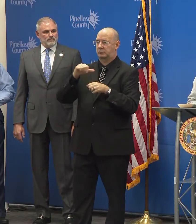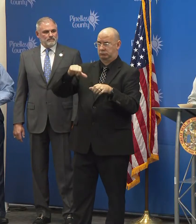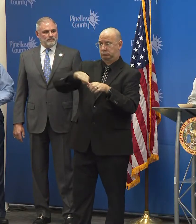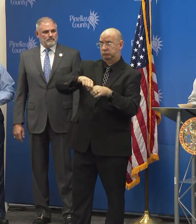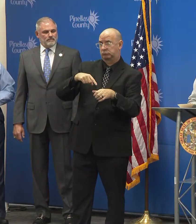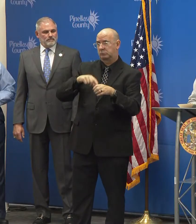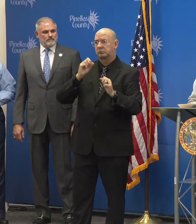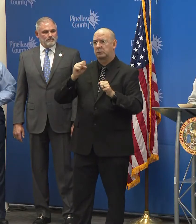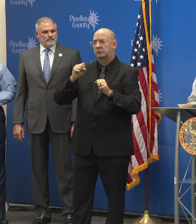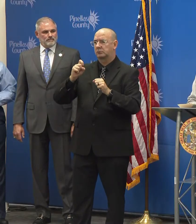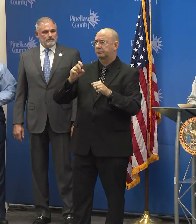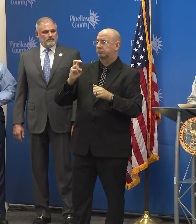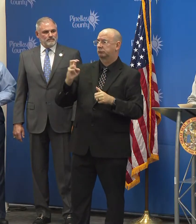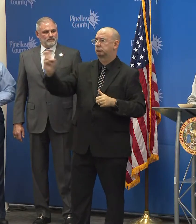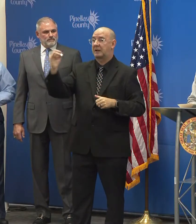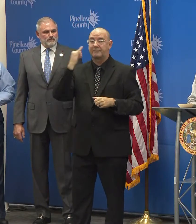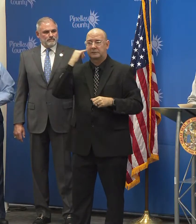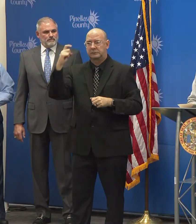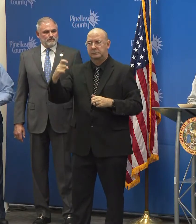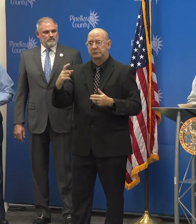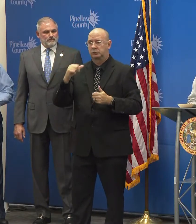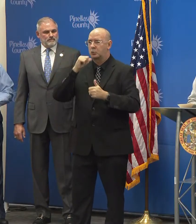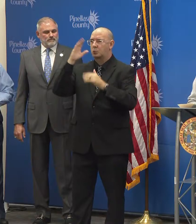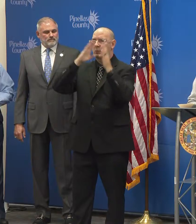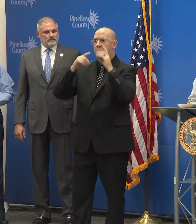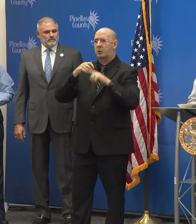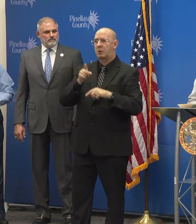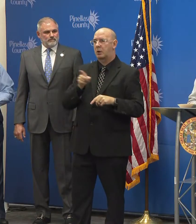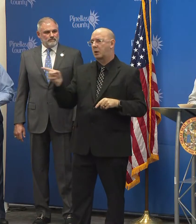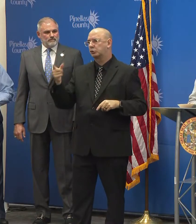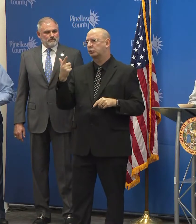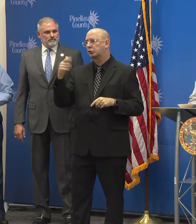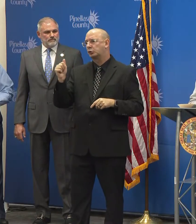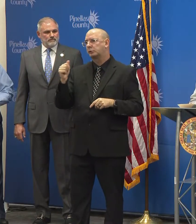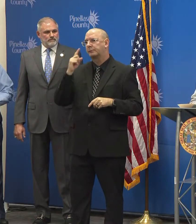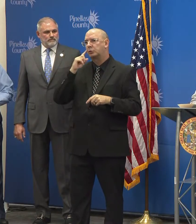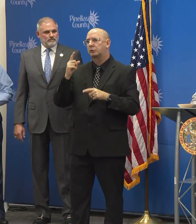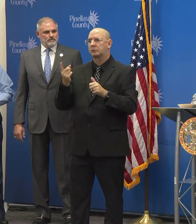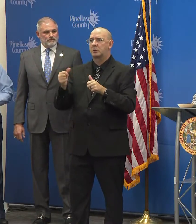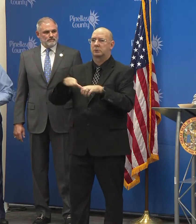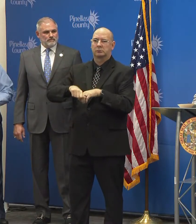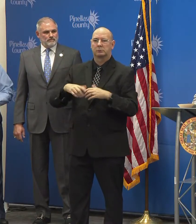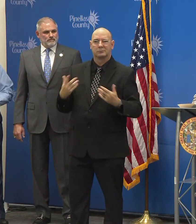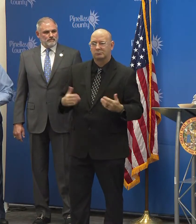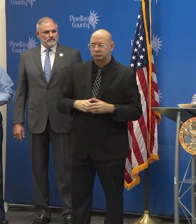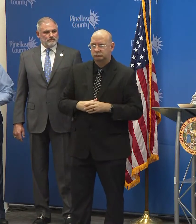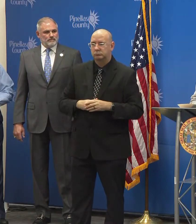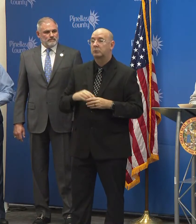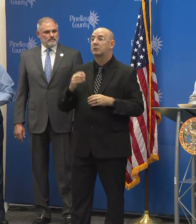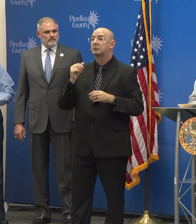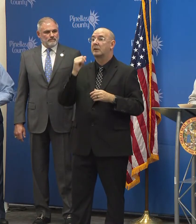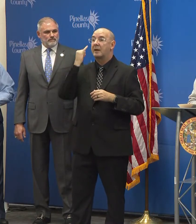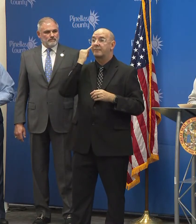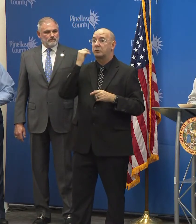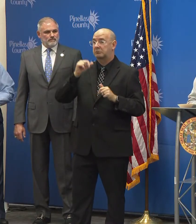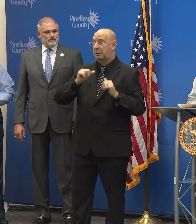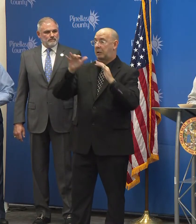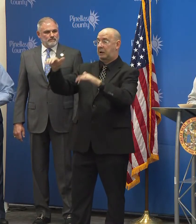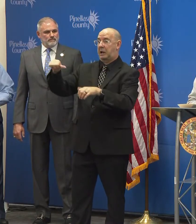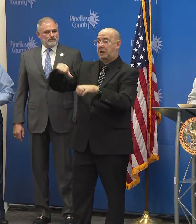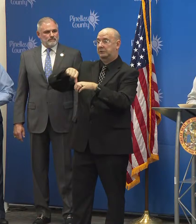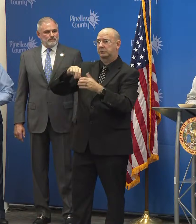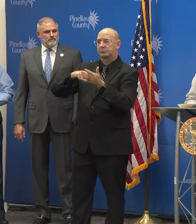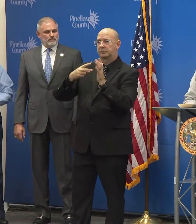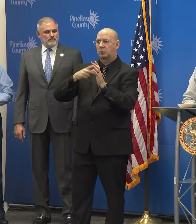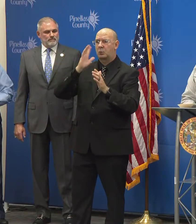possible without worrying about long lines at gas stations, and to avoid gas shortages prior to impacts from Hurricane Ian.